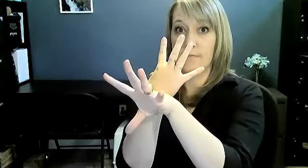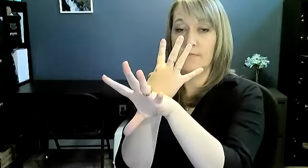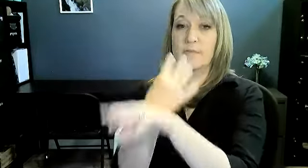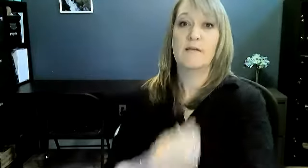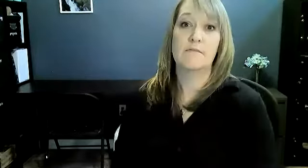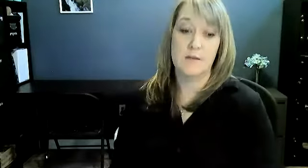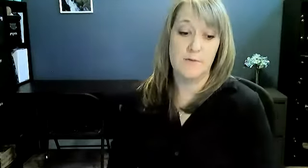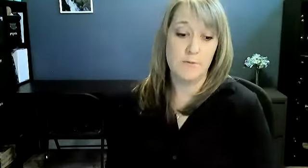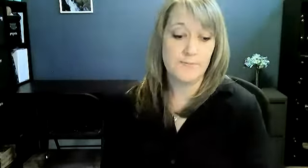Video